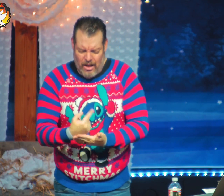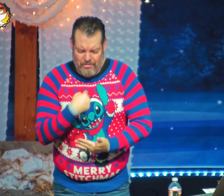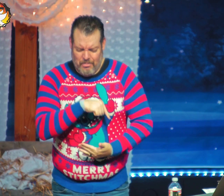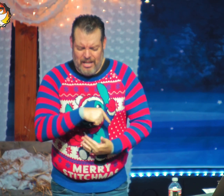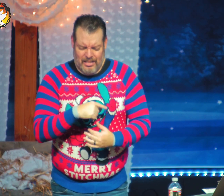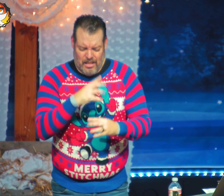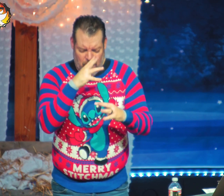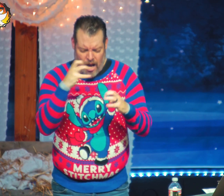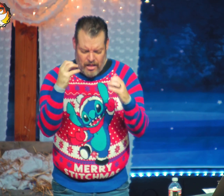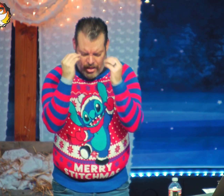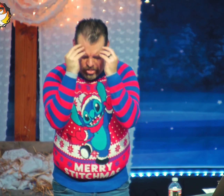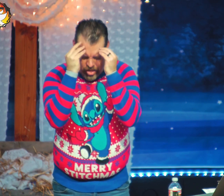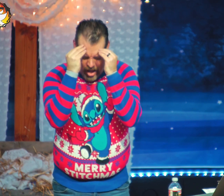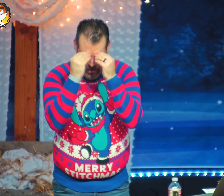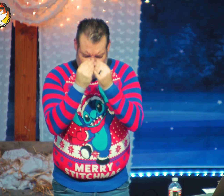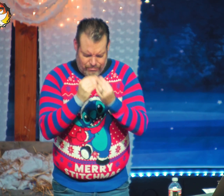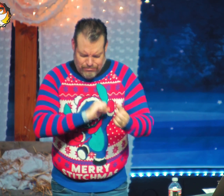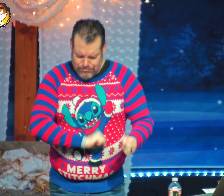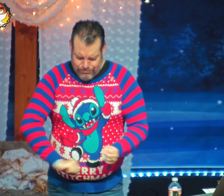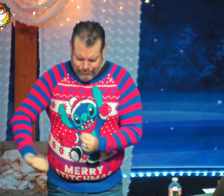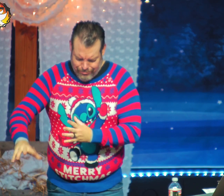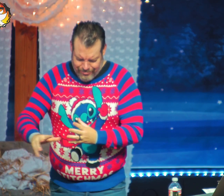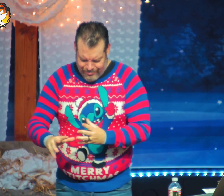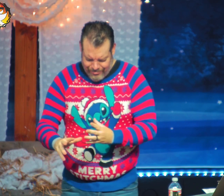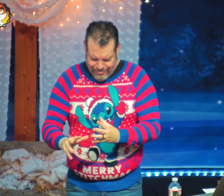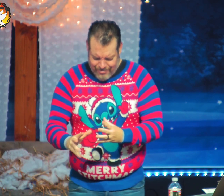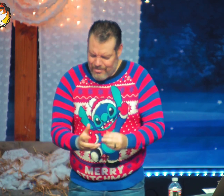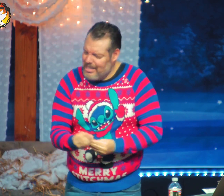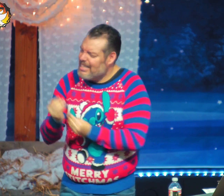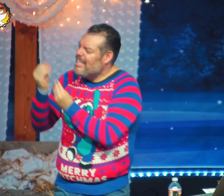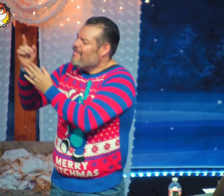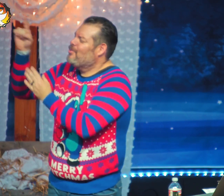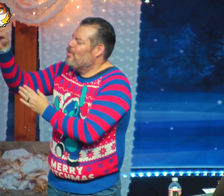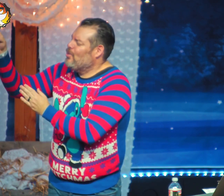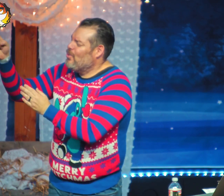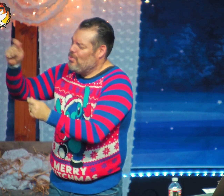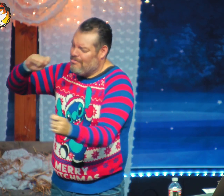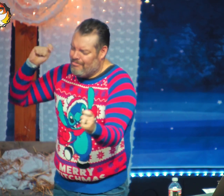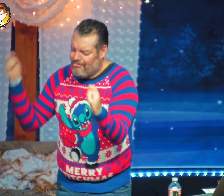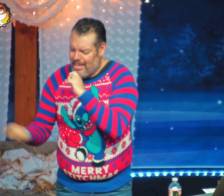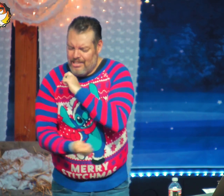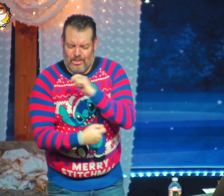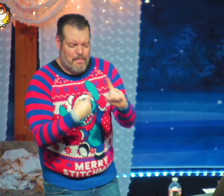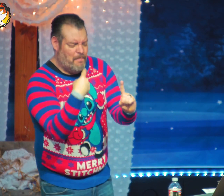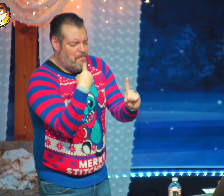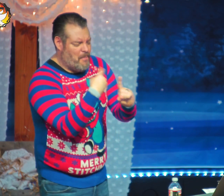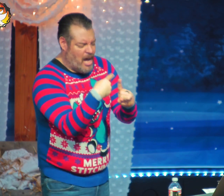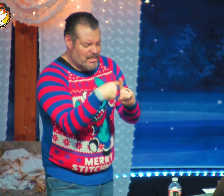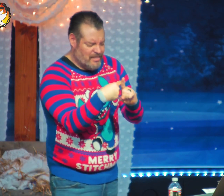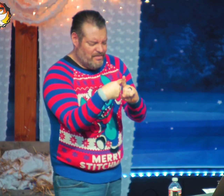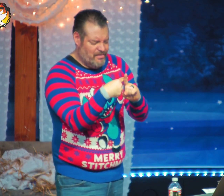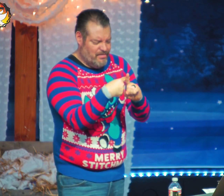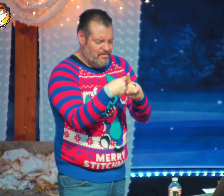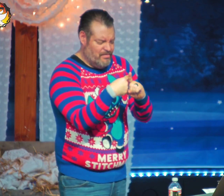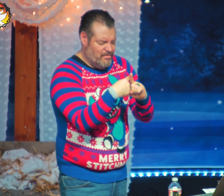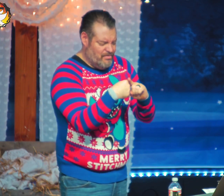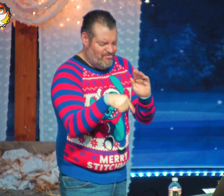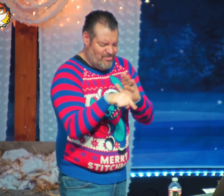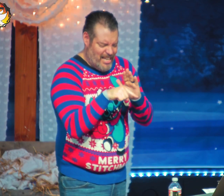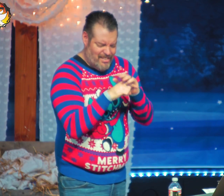tight, inflation's gone up and there's conflicts with family and friends and those emotions are at a high and our finances and the war